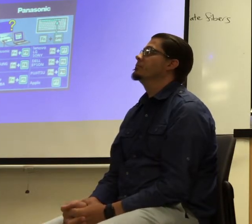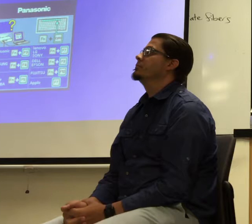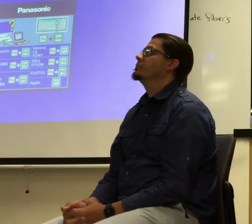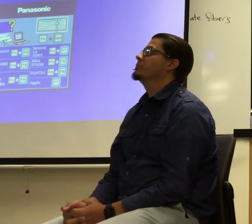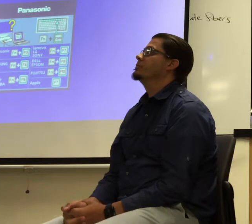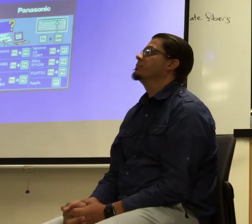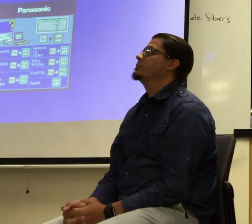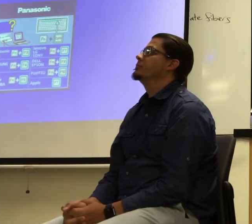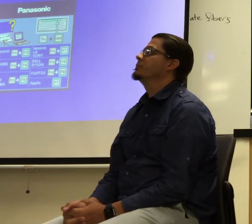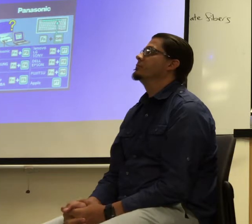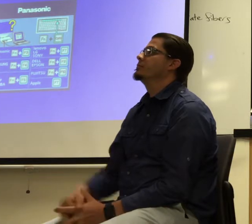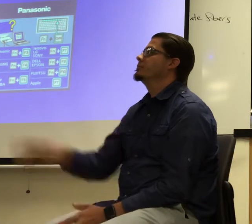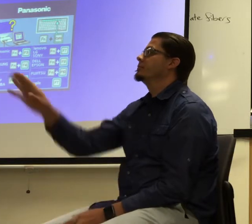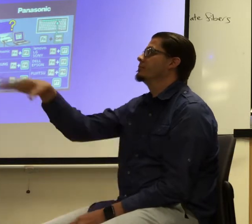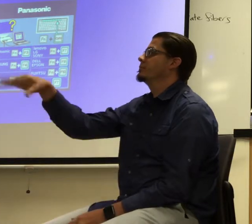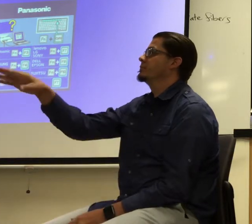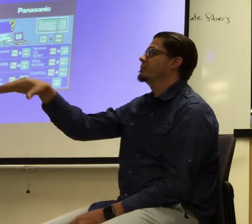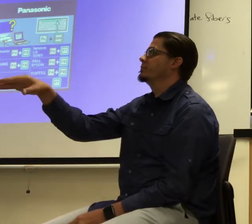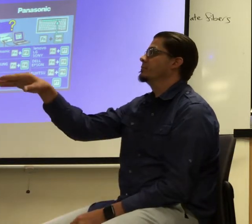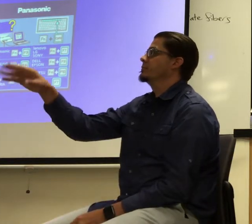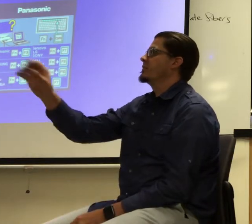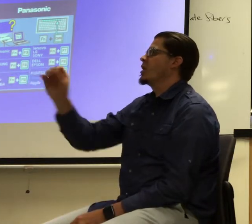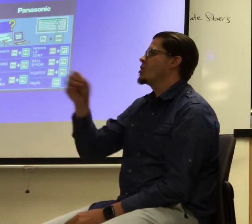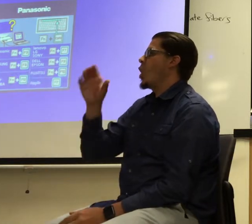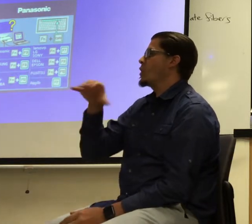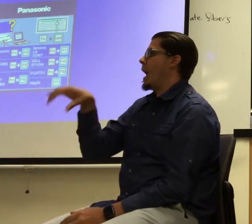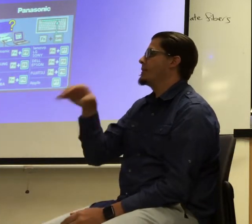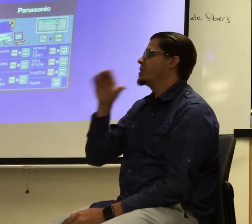Yeah, I don't think this one has captions. It's an older video.